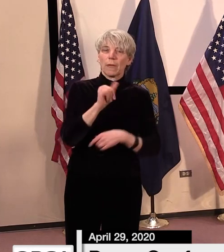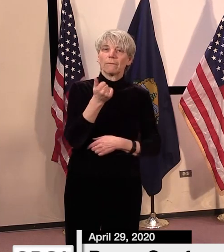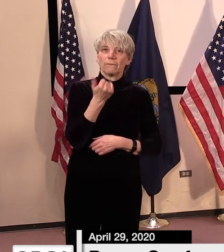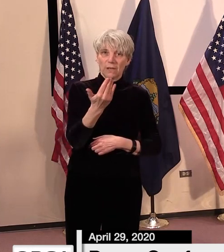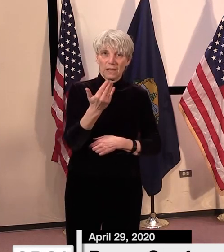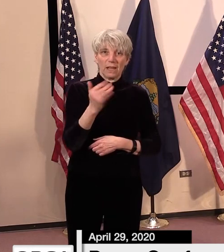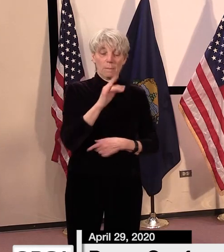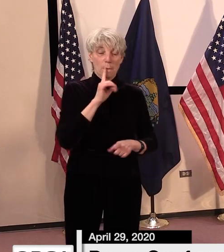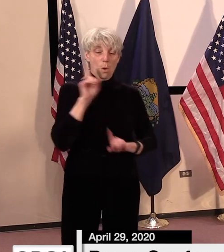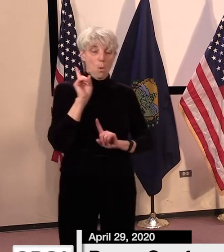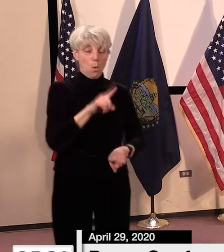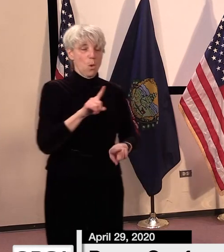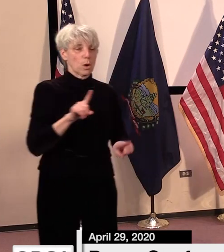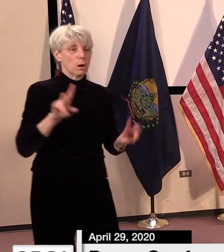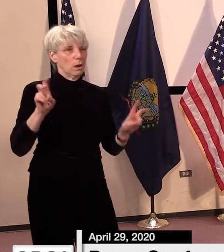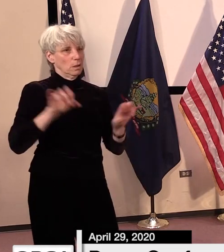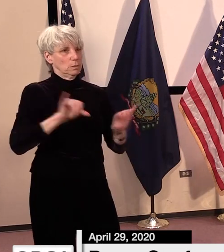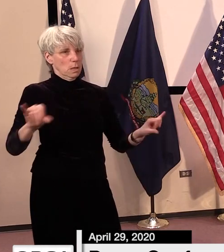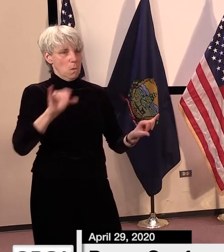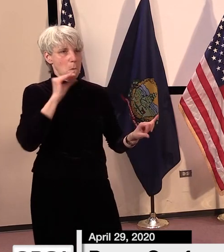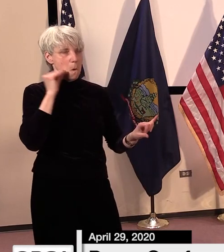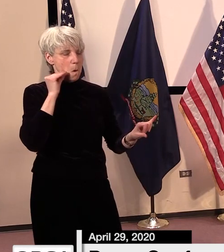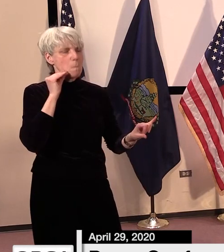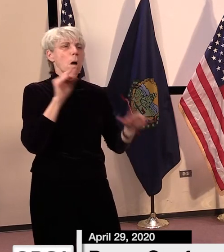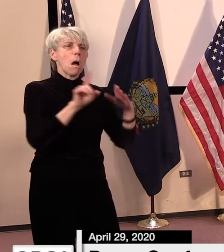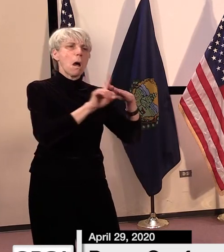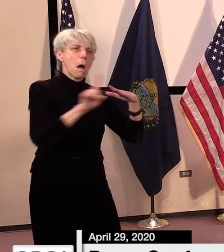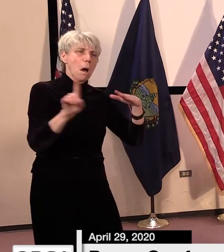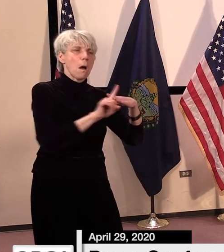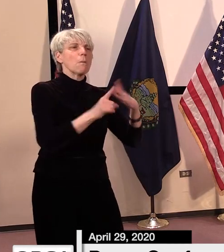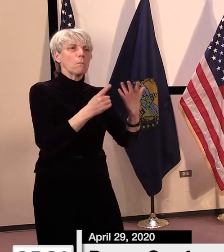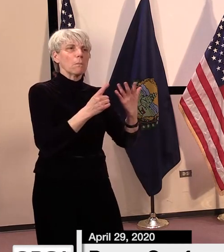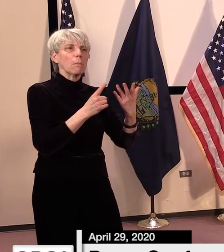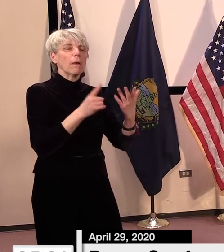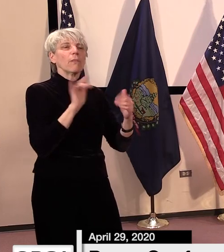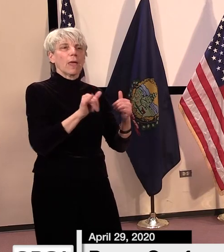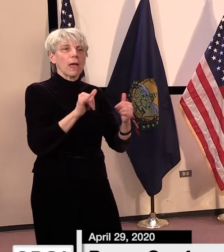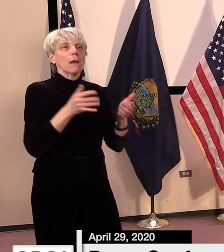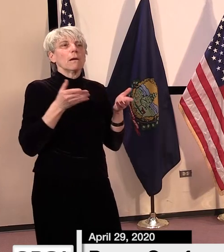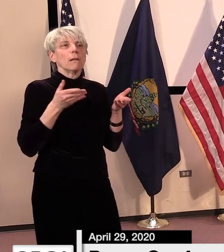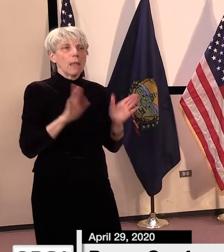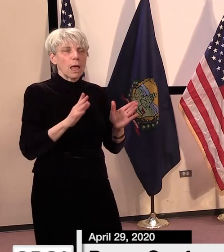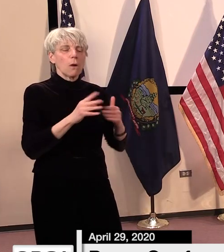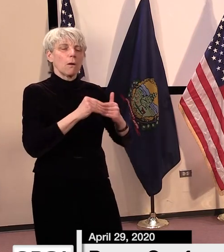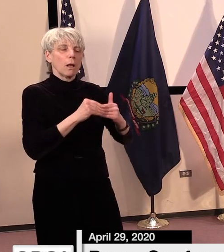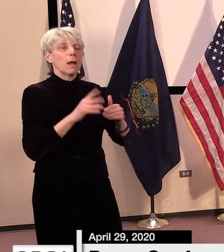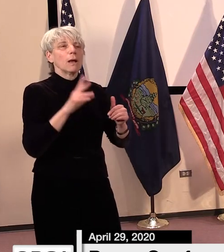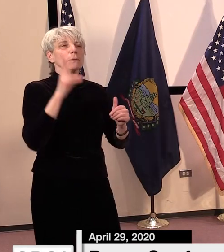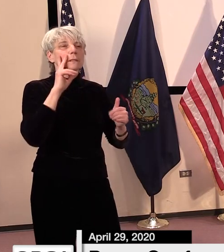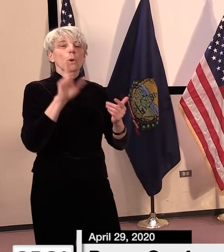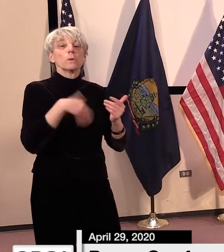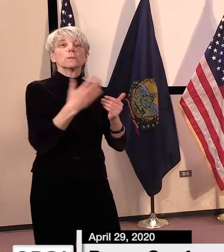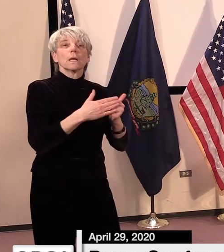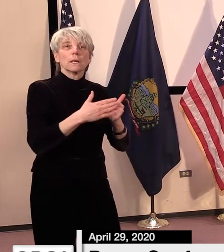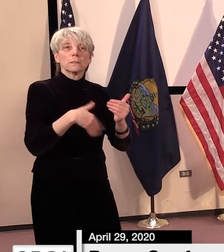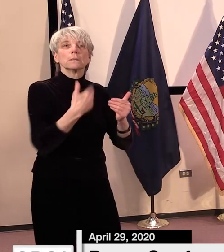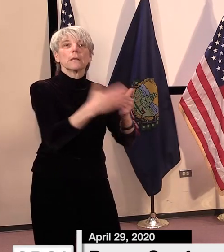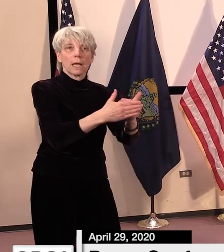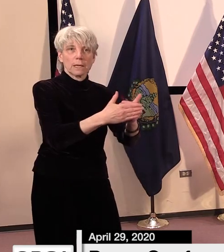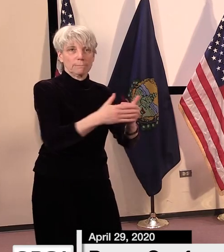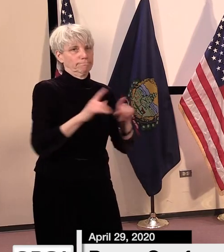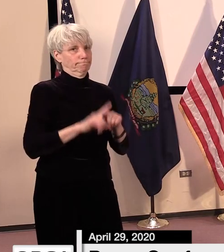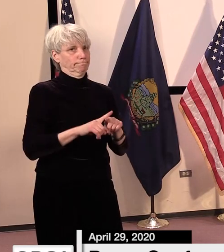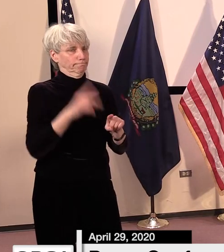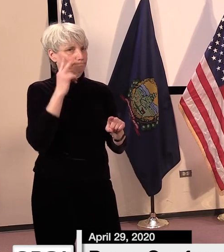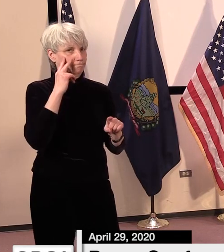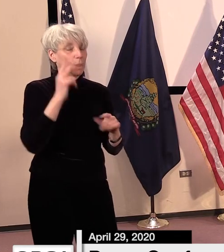stay order officially ends, but we'll be contemplating what to do next and how that would interact.